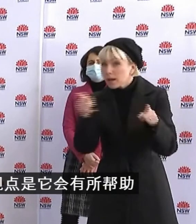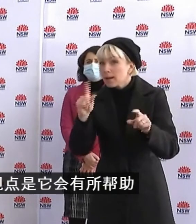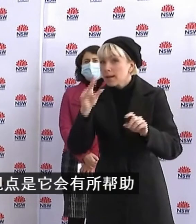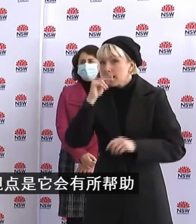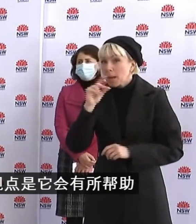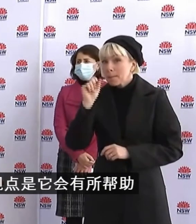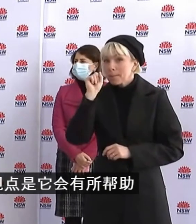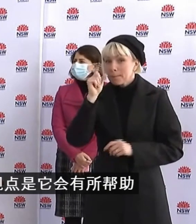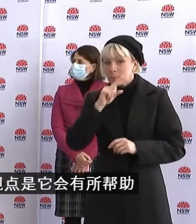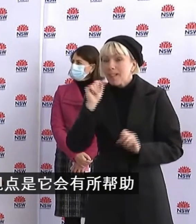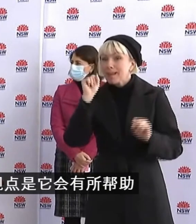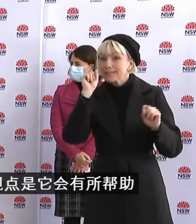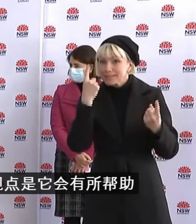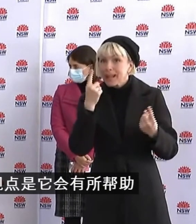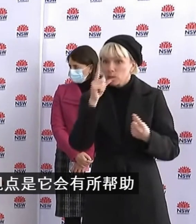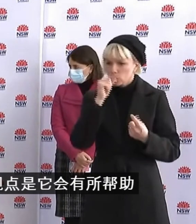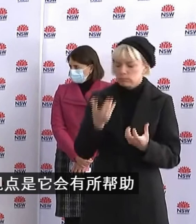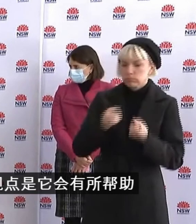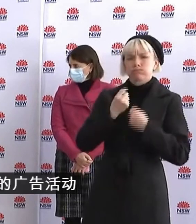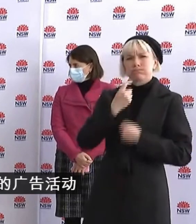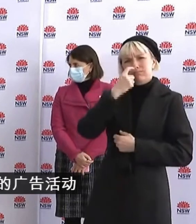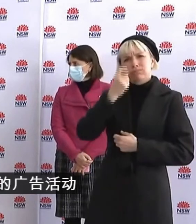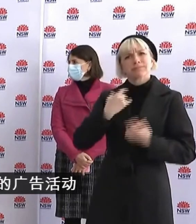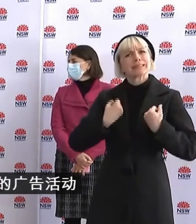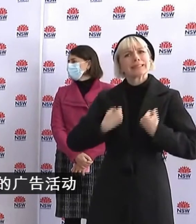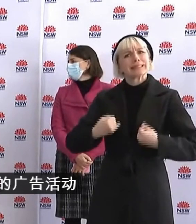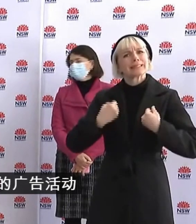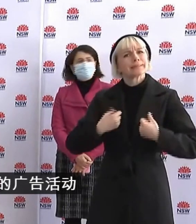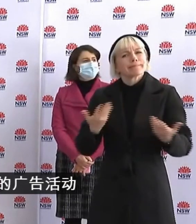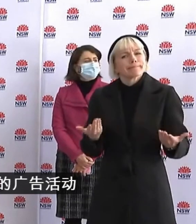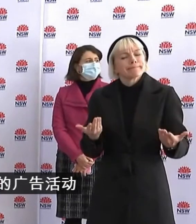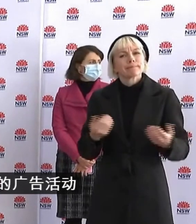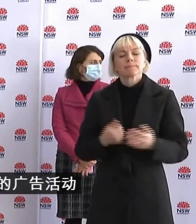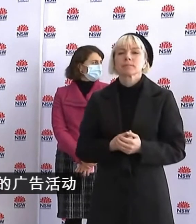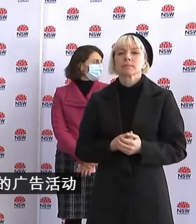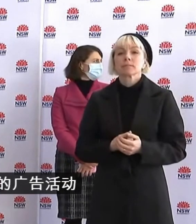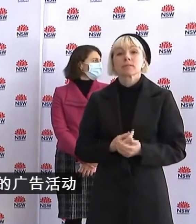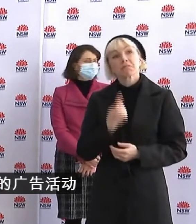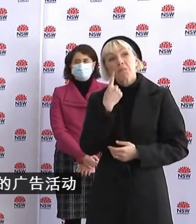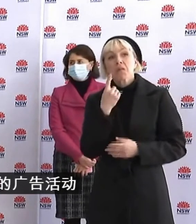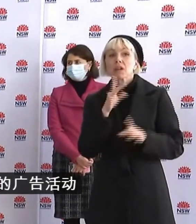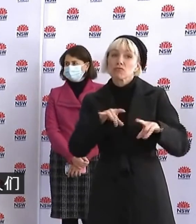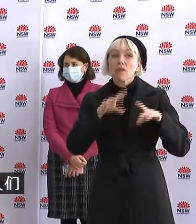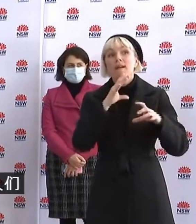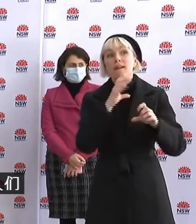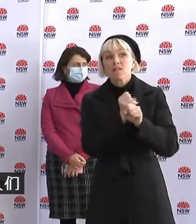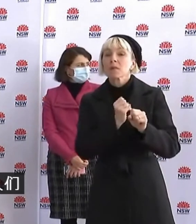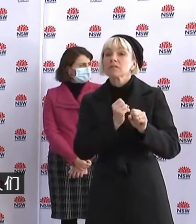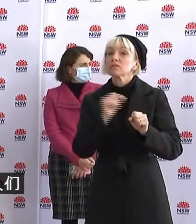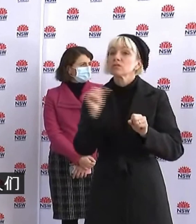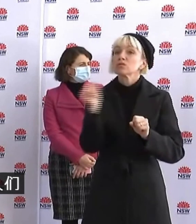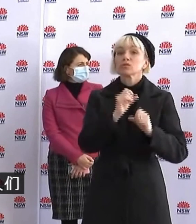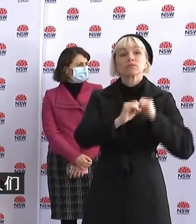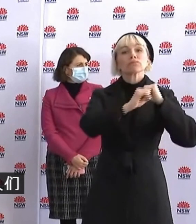yet. So my view is that it would be helpful if the federal government were to look at an advertising campaign that worked across the